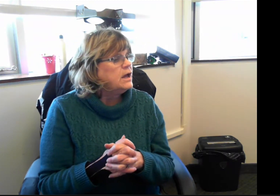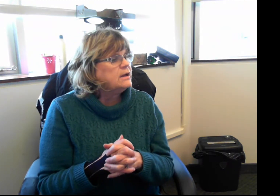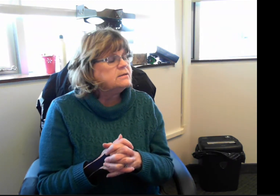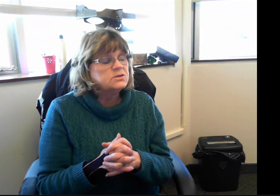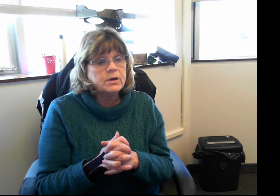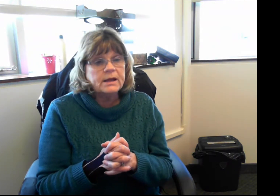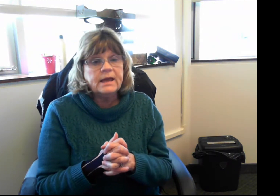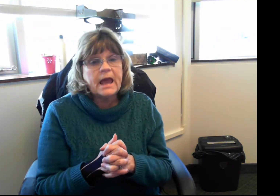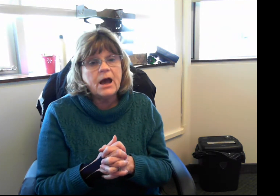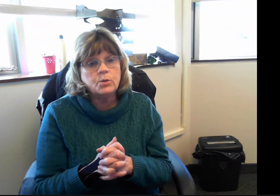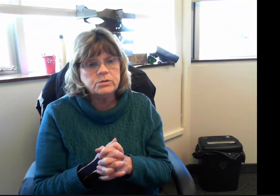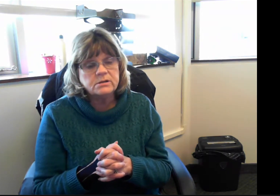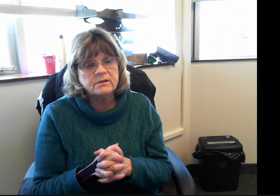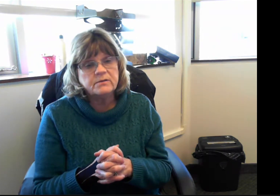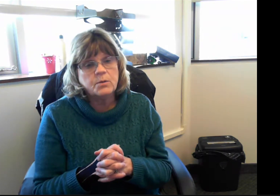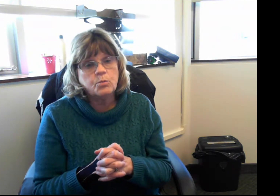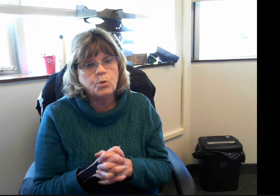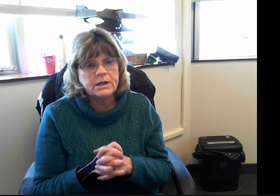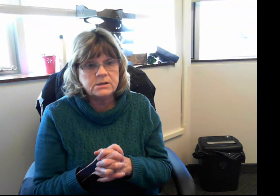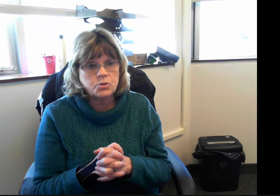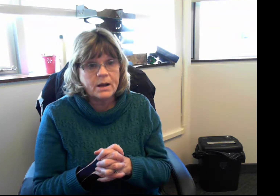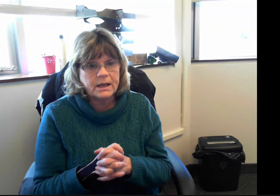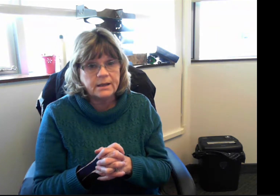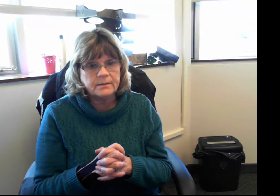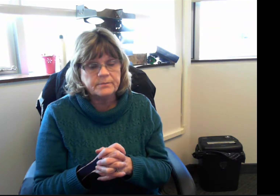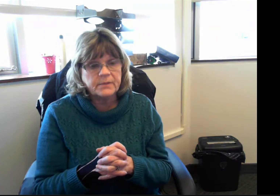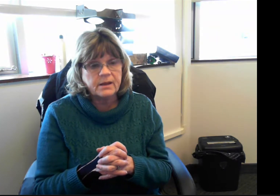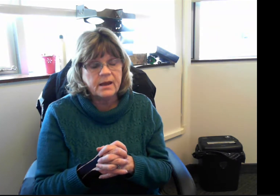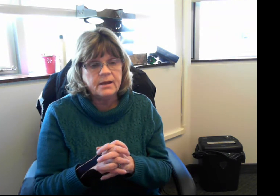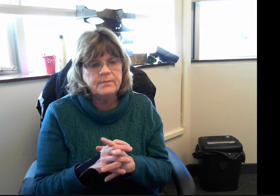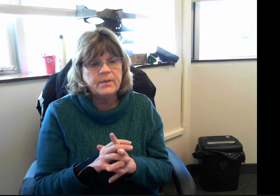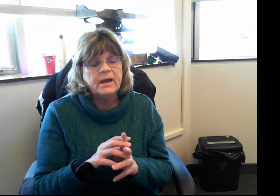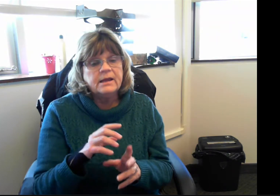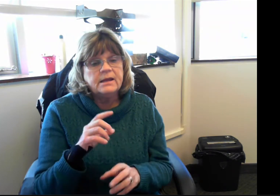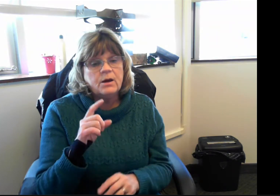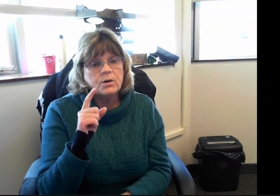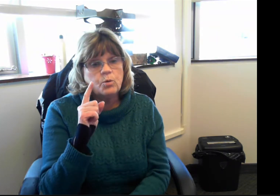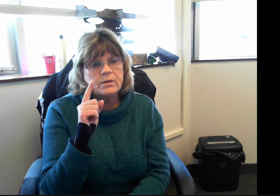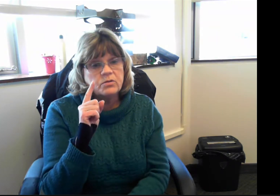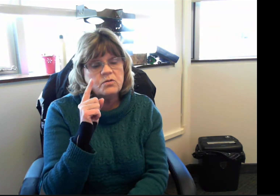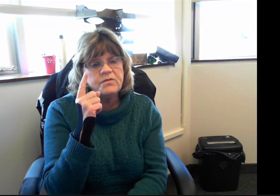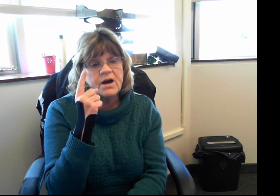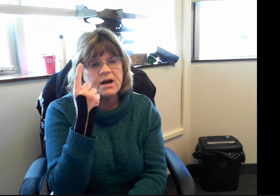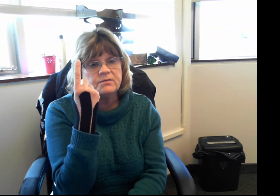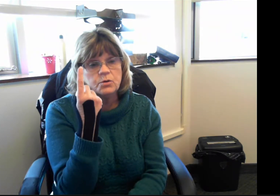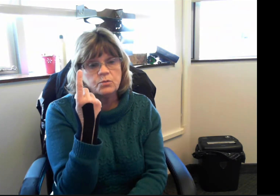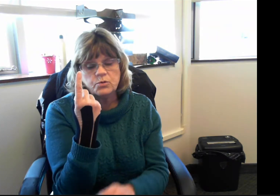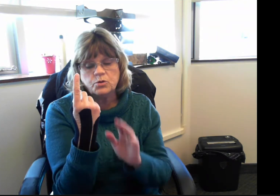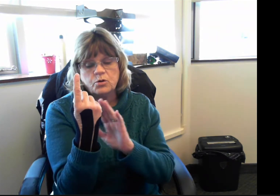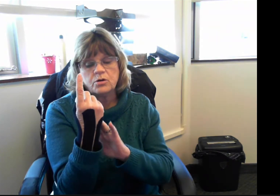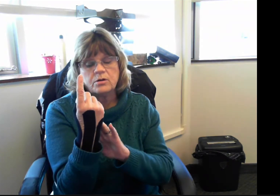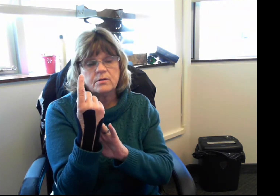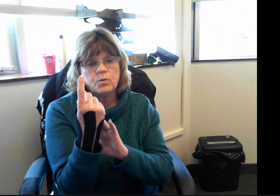Okay, so we're going to count from 1 to 20. Okay, now on 1 through 5, your 1